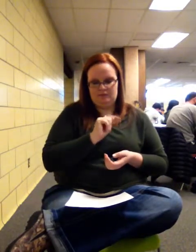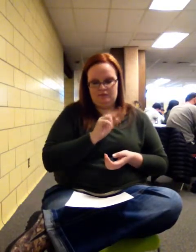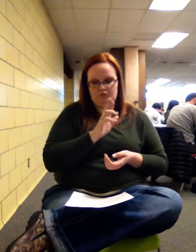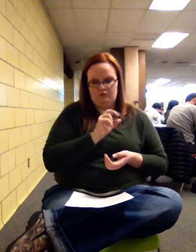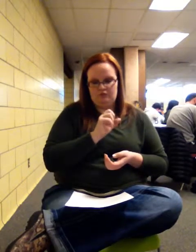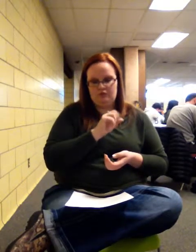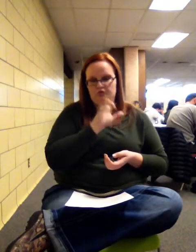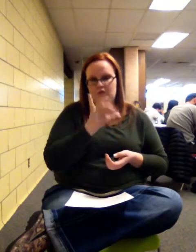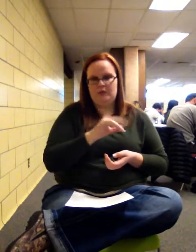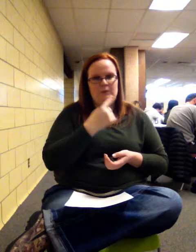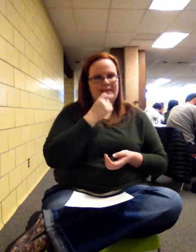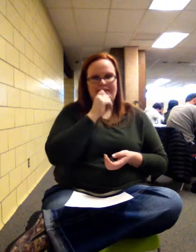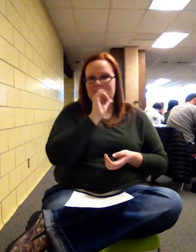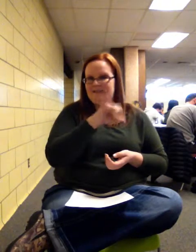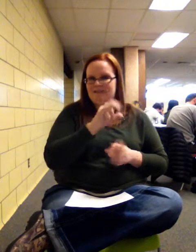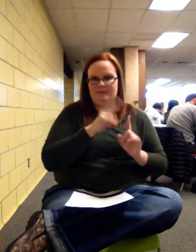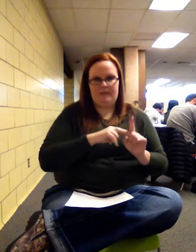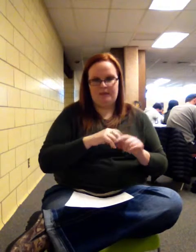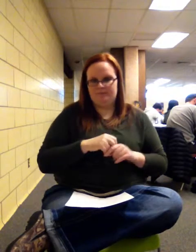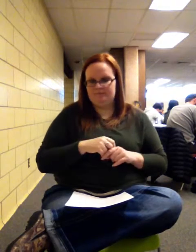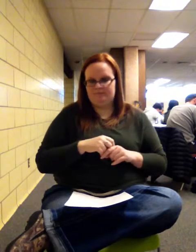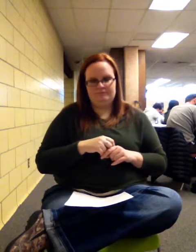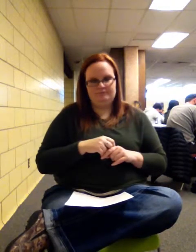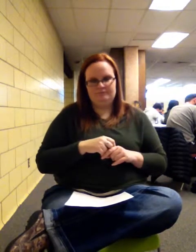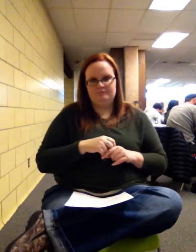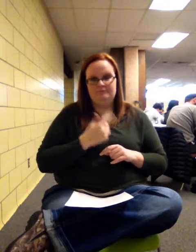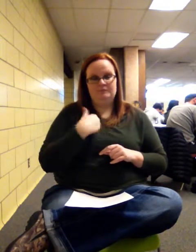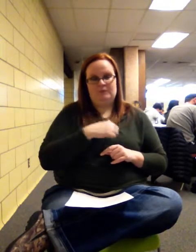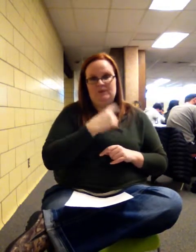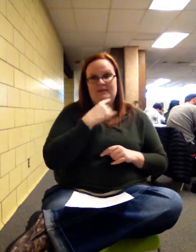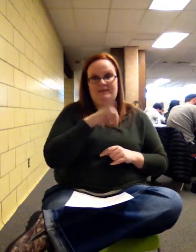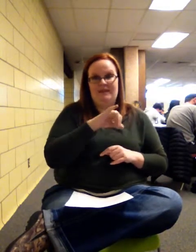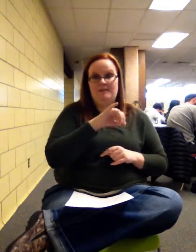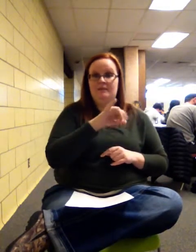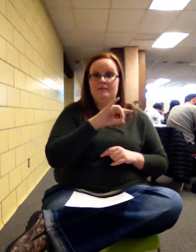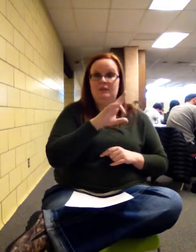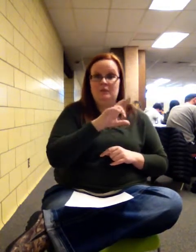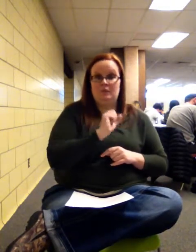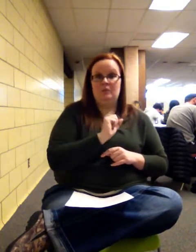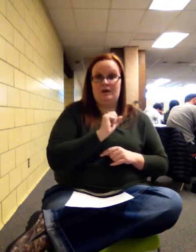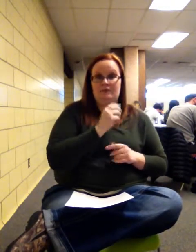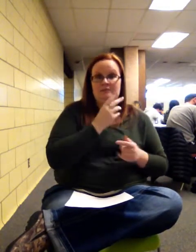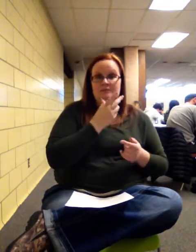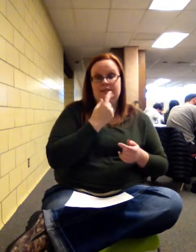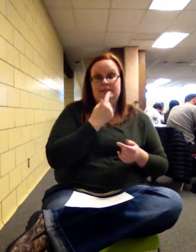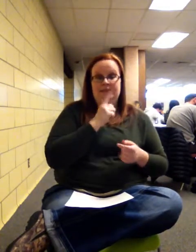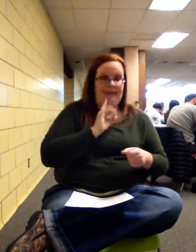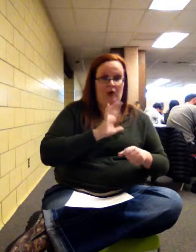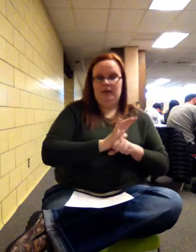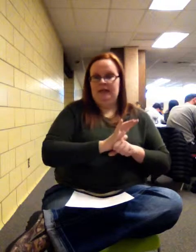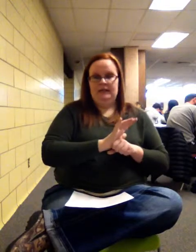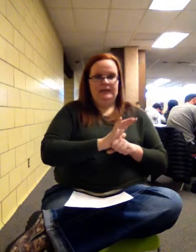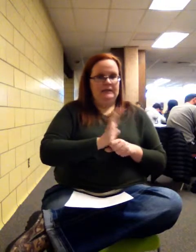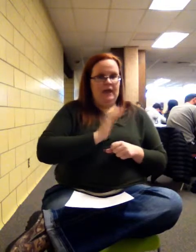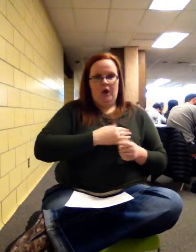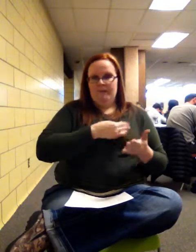Because for a U.S. Treasury security, we're saying that they're guaranteeing the return of and on our money, so there's no default risk.